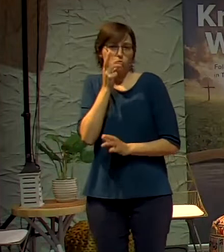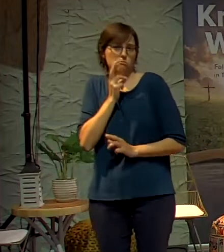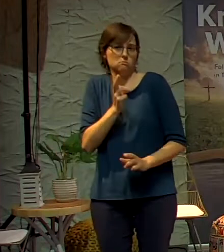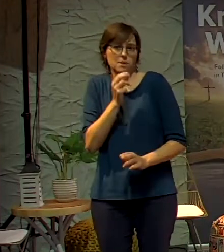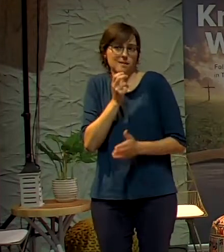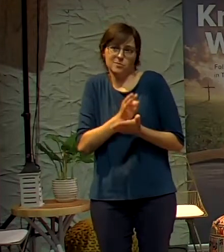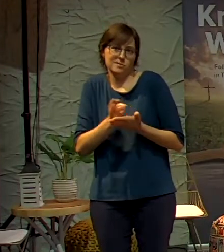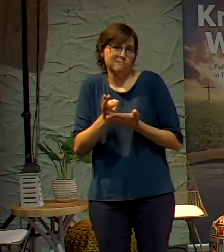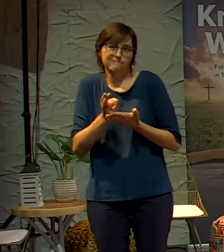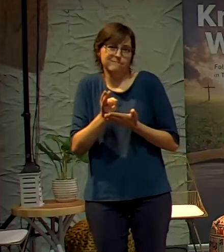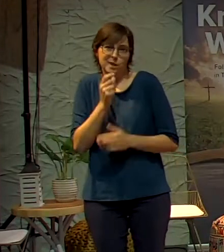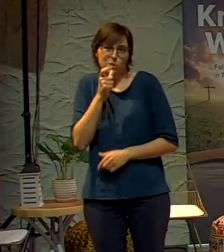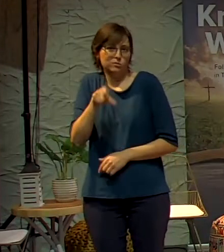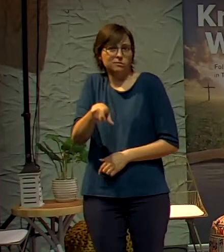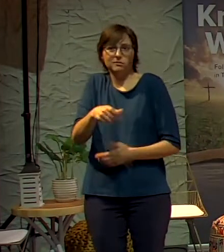I don't deserve this.